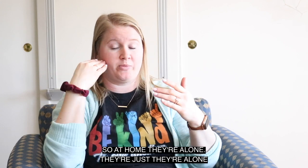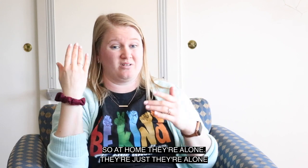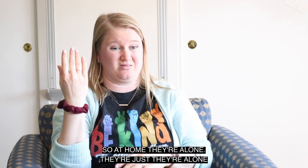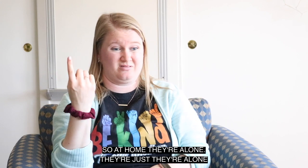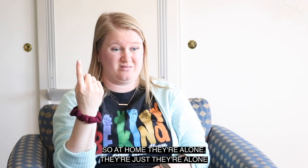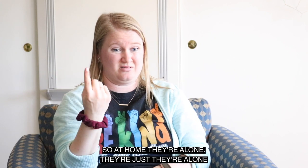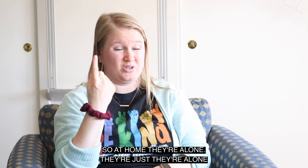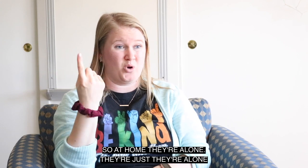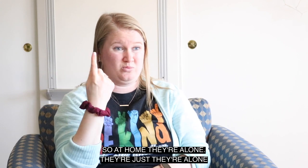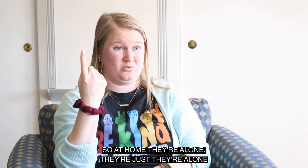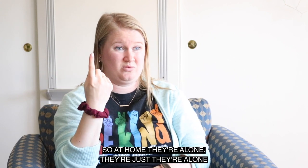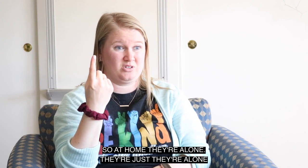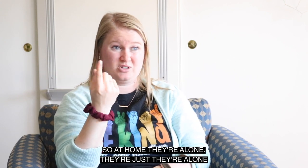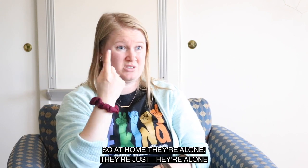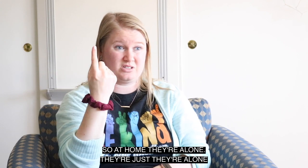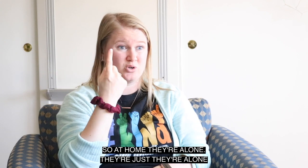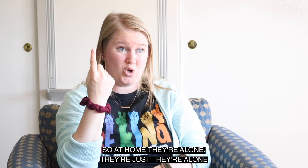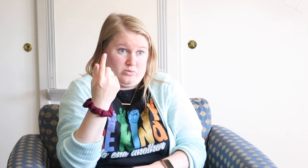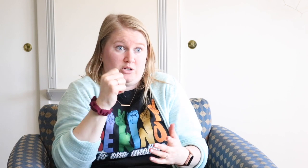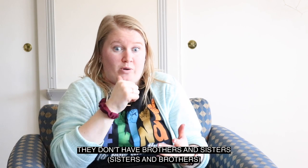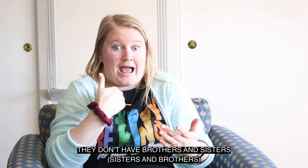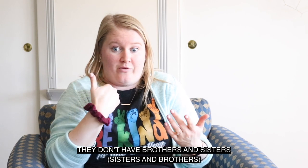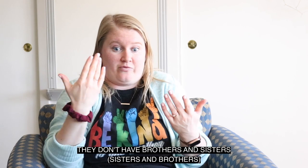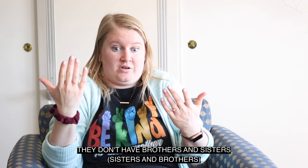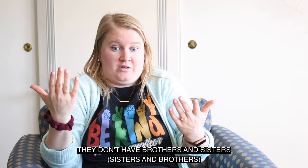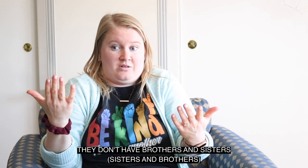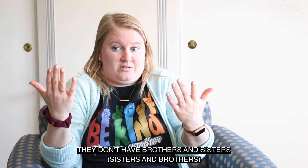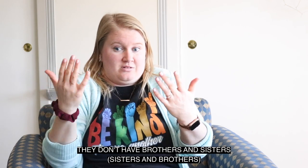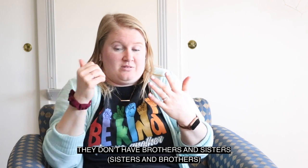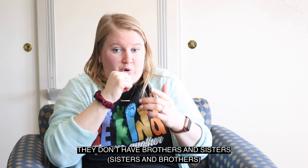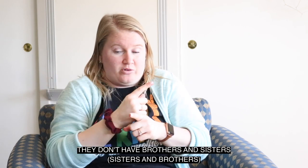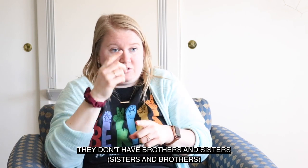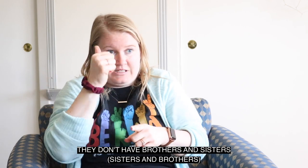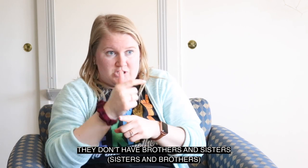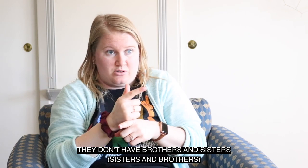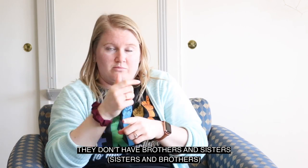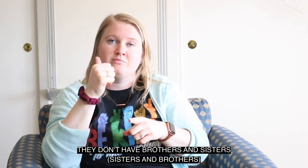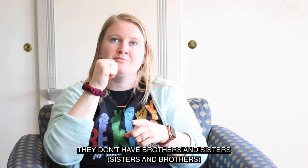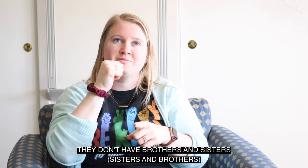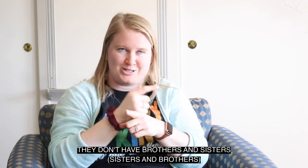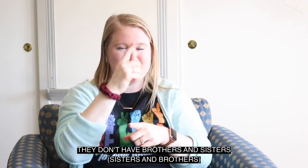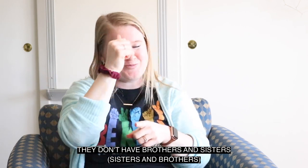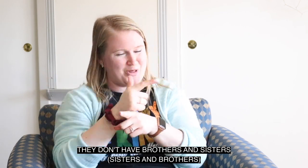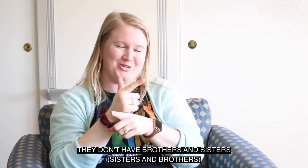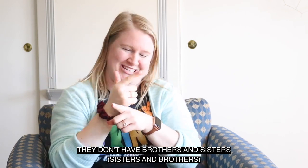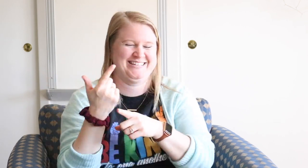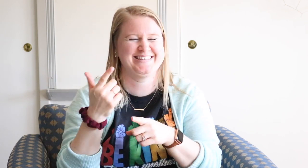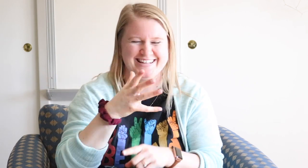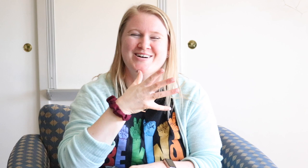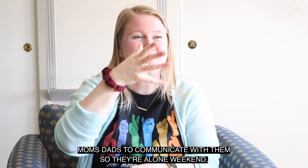they're alone. They're alone. They don't have brothers and sisters and brothers,